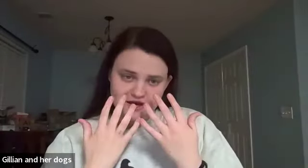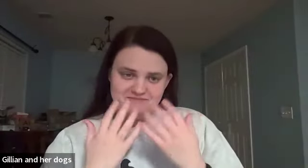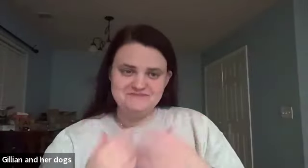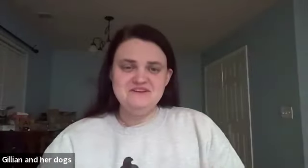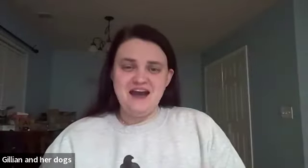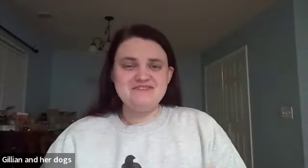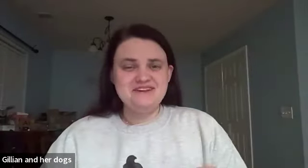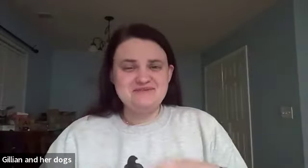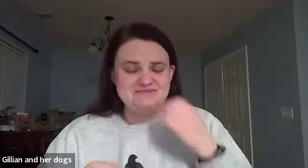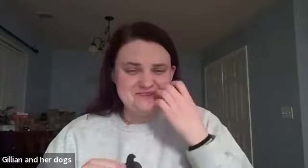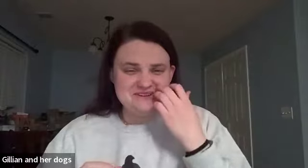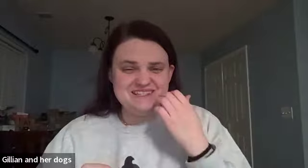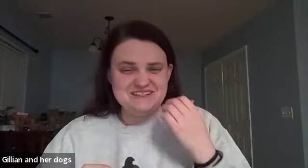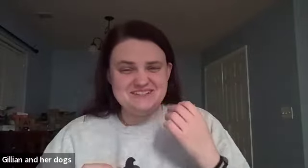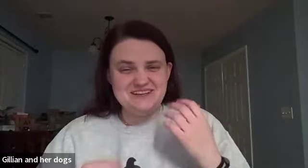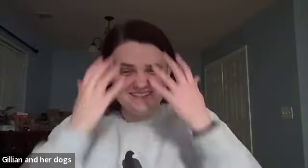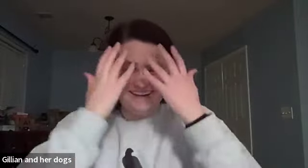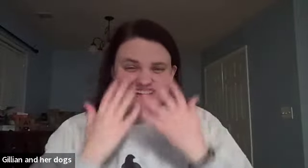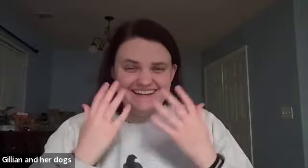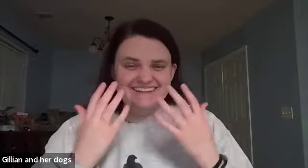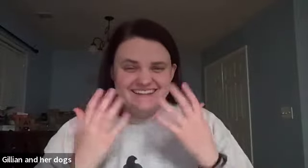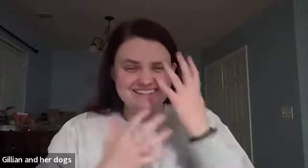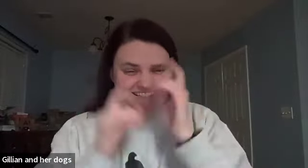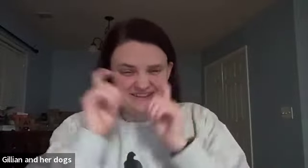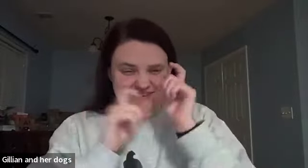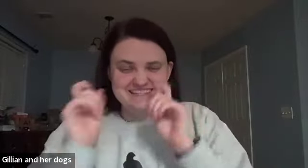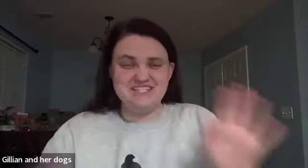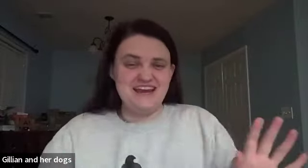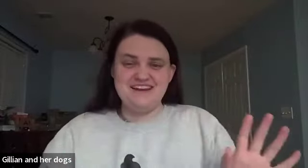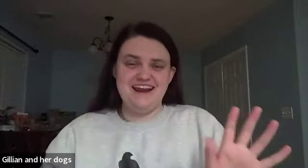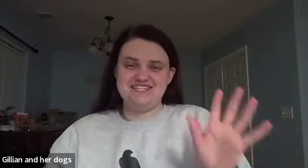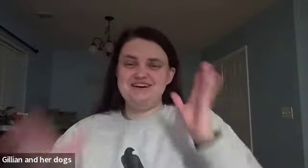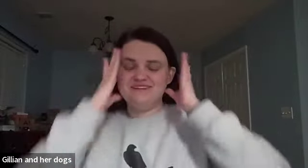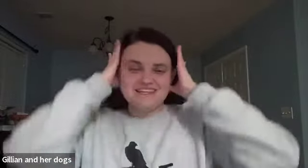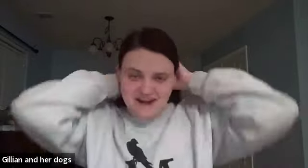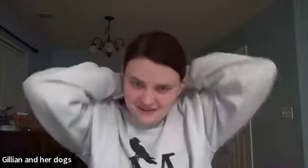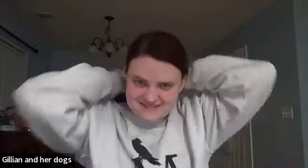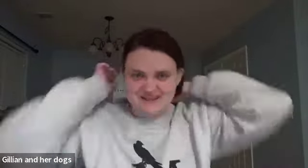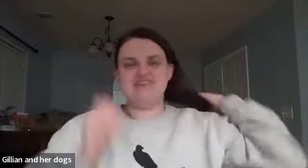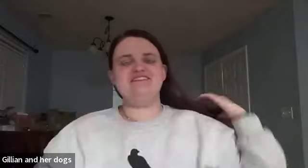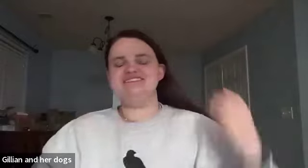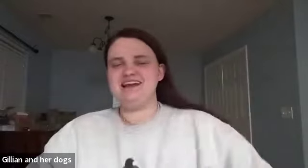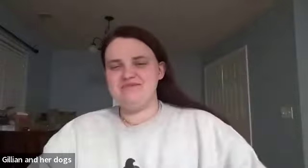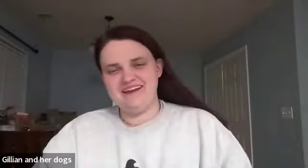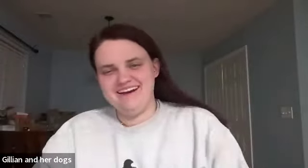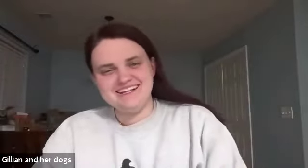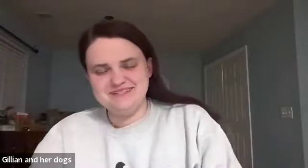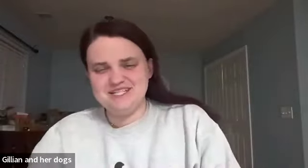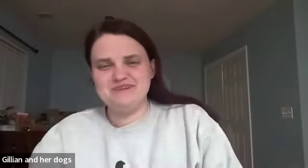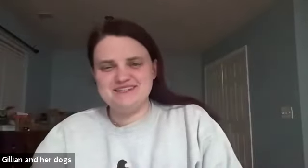Sad. I feel like when you can see yourself signing and things and seeing the face, it just kind of cracks you up. Because even I looked at myself and I was like, oh my gosh, me just being